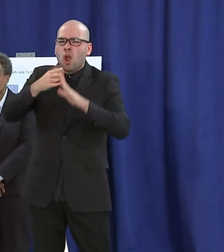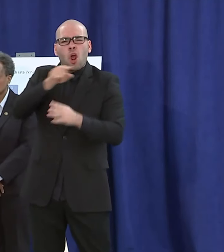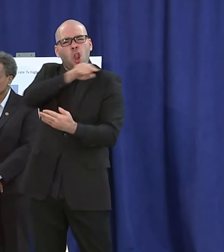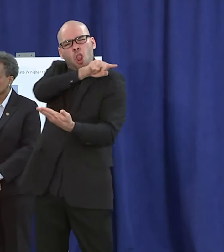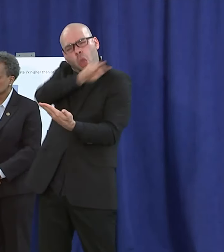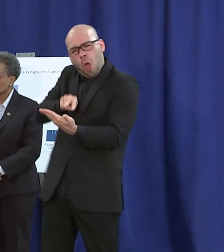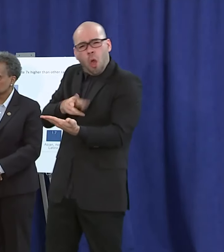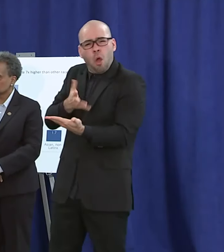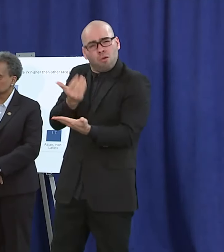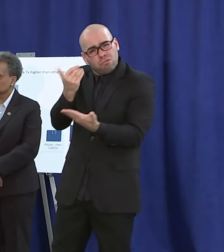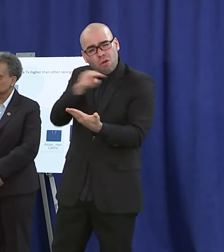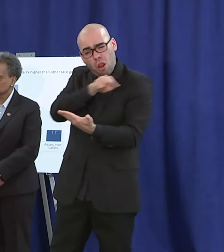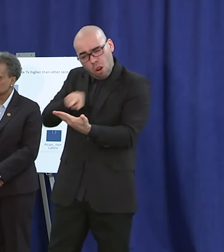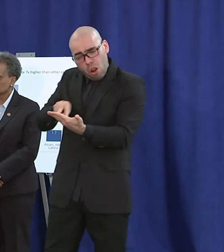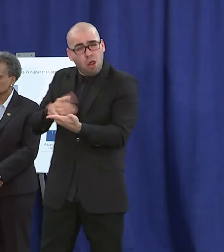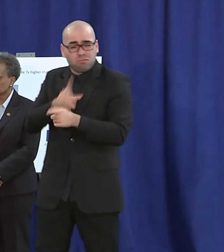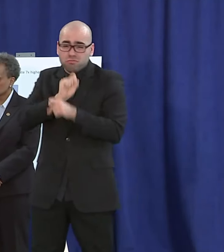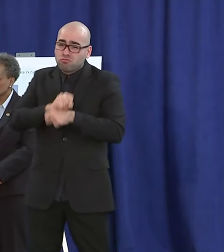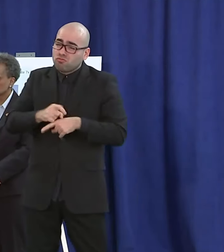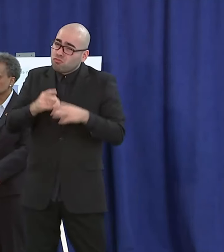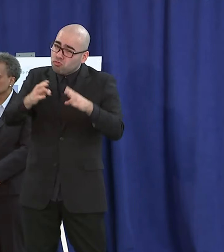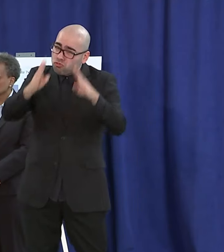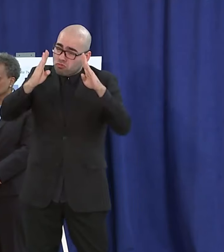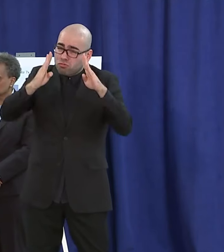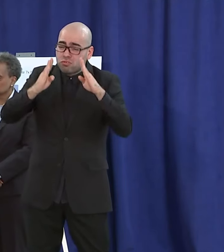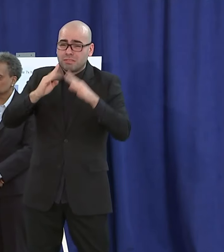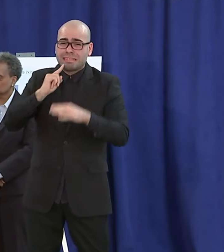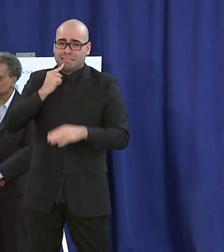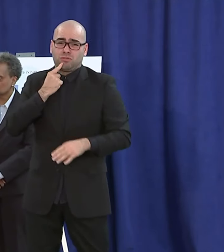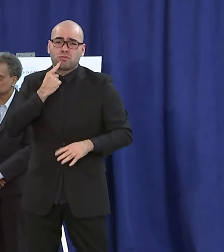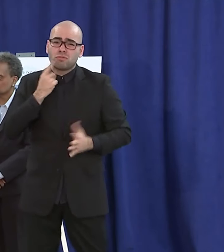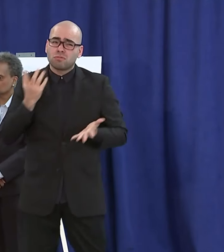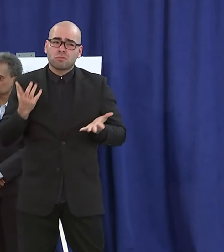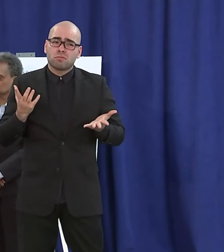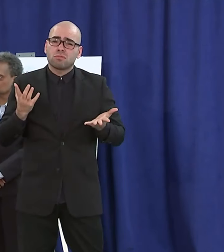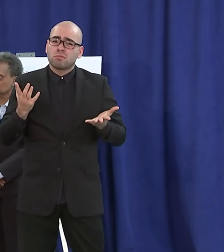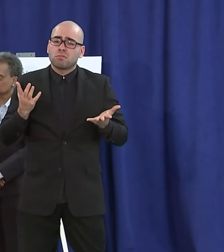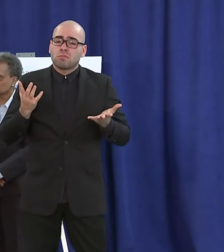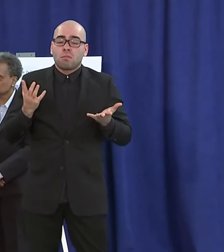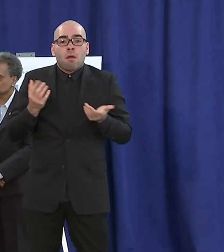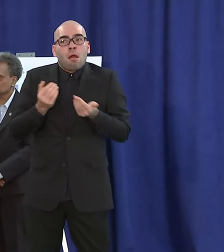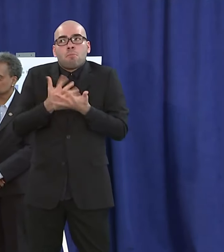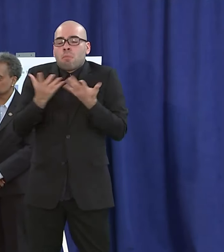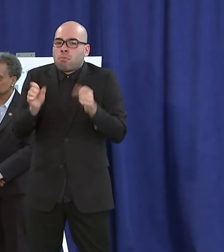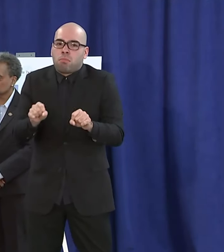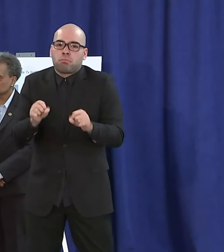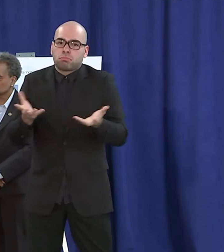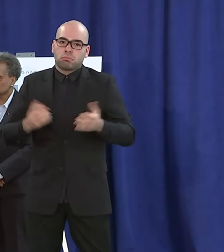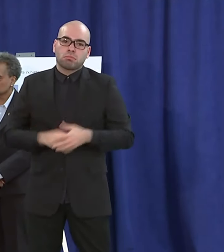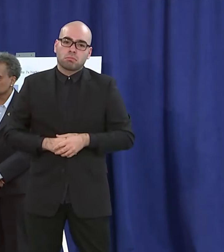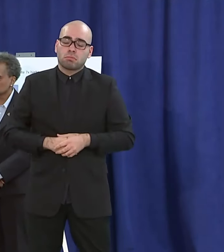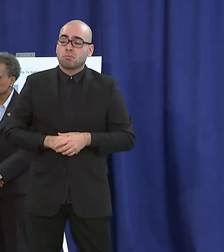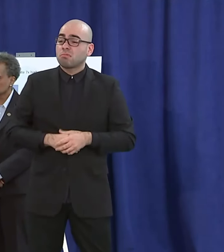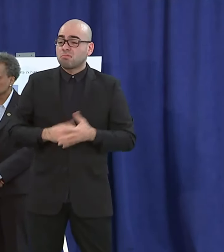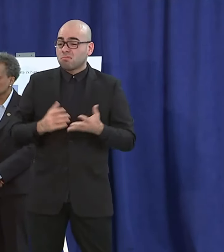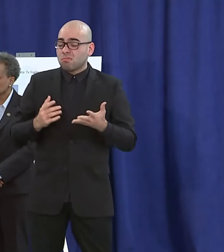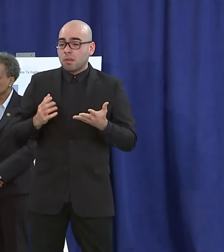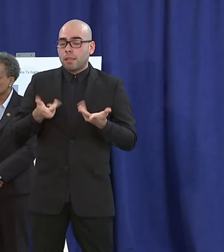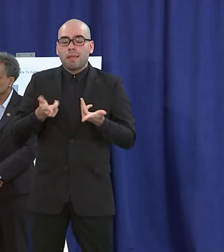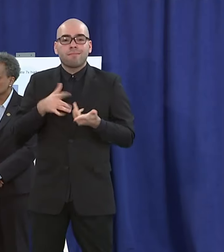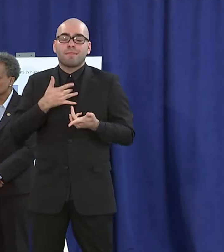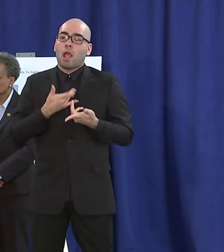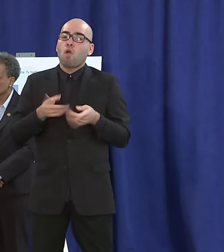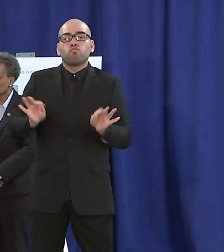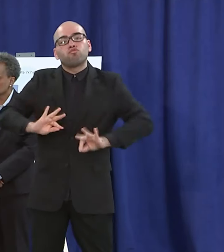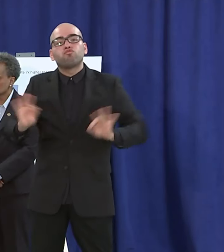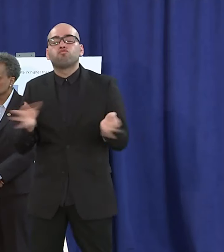This is real. This is very, very serious. To the extent that you can, this is not a practice